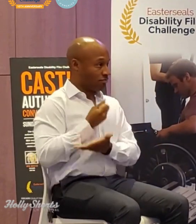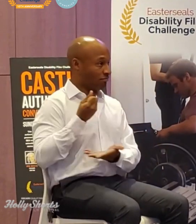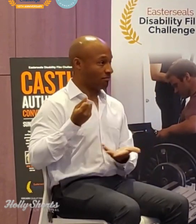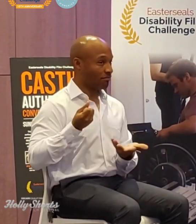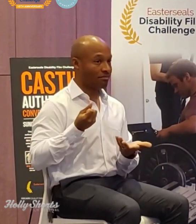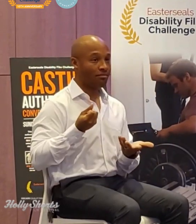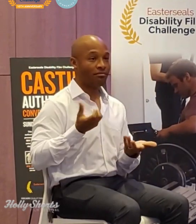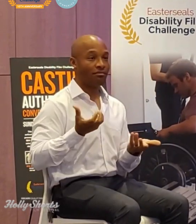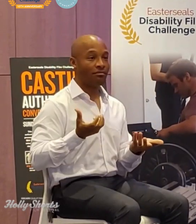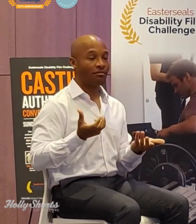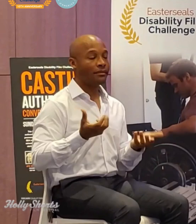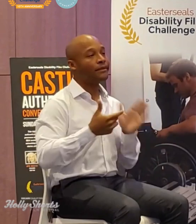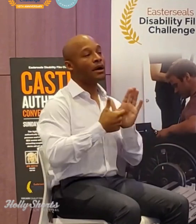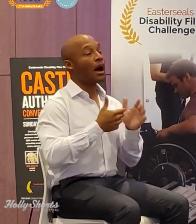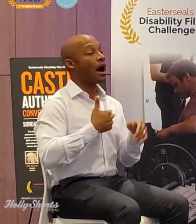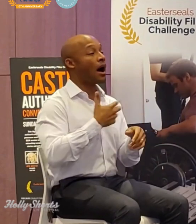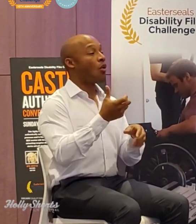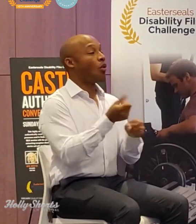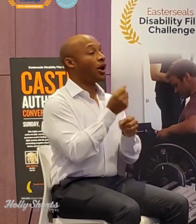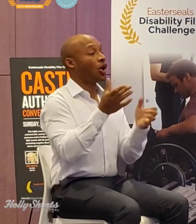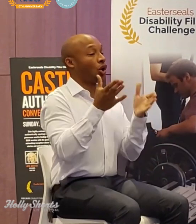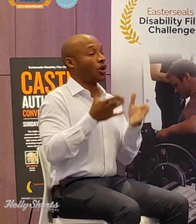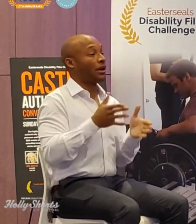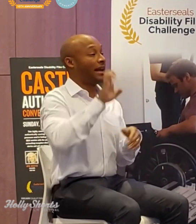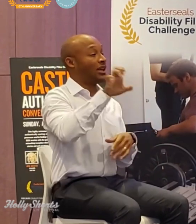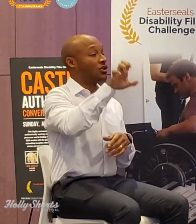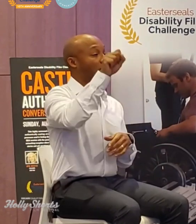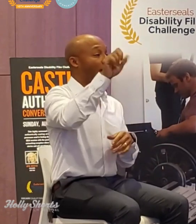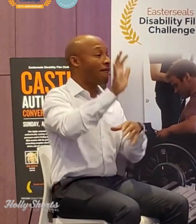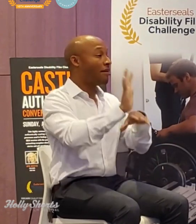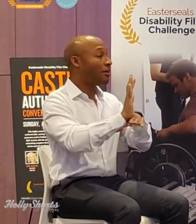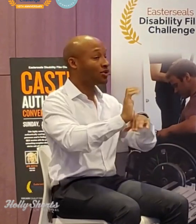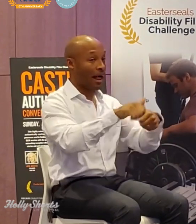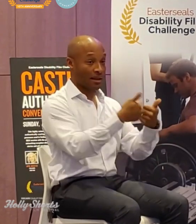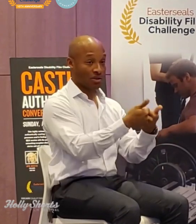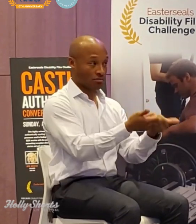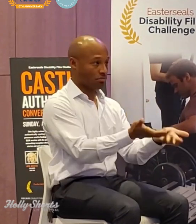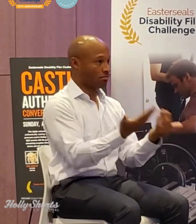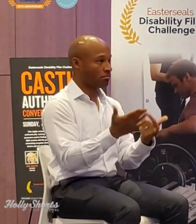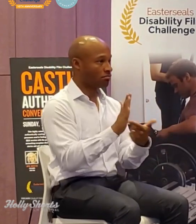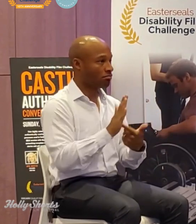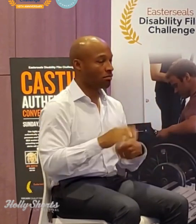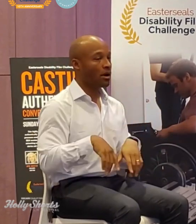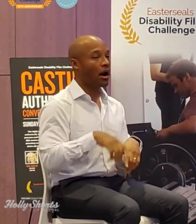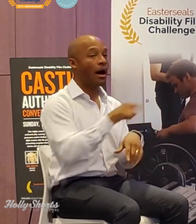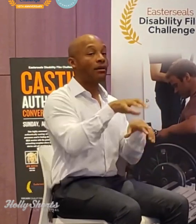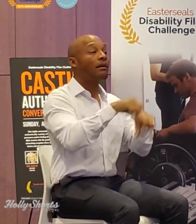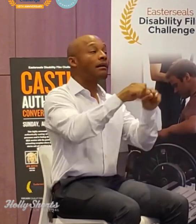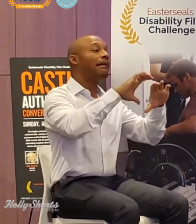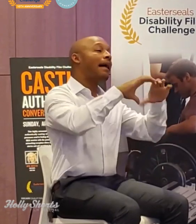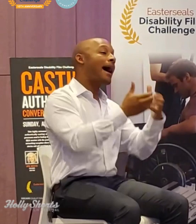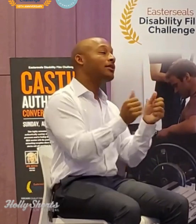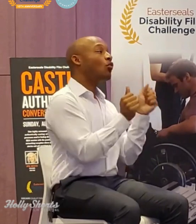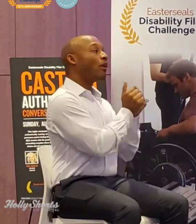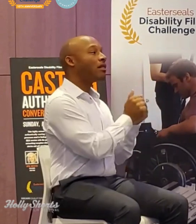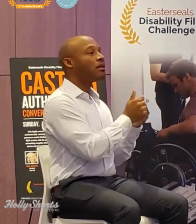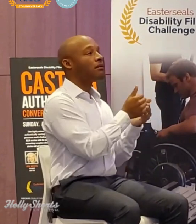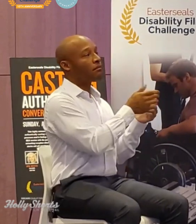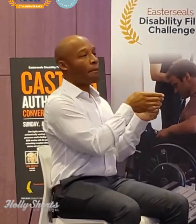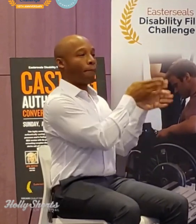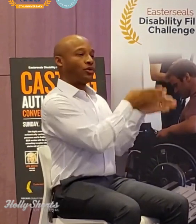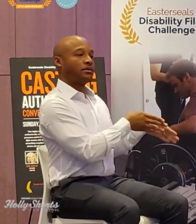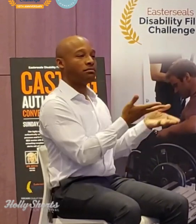Seals Film Challenge. I took a class with so-and-so, you know, whatever that is. Those things really, really absolutely